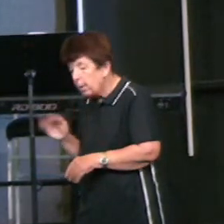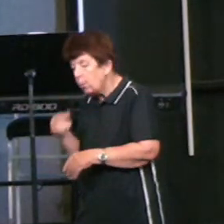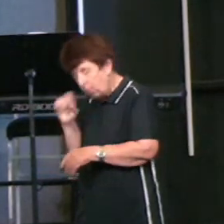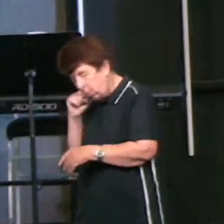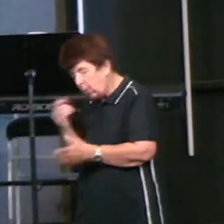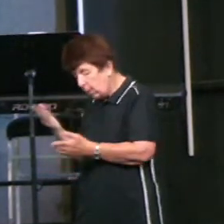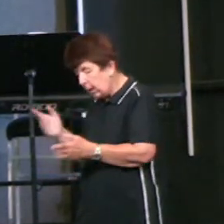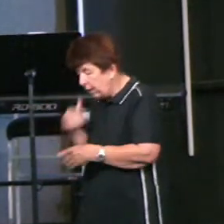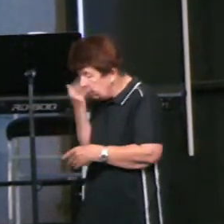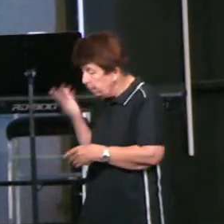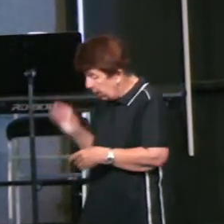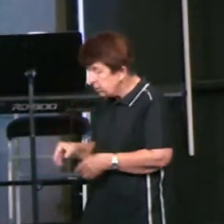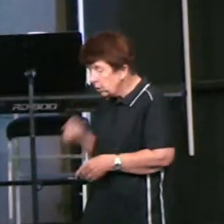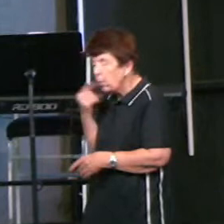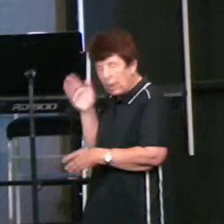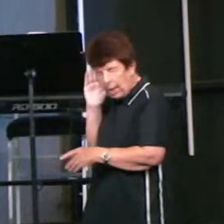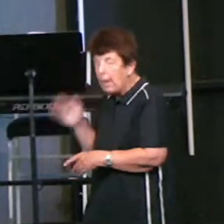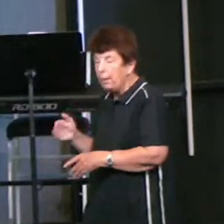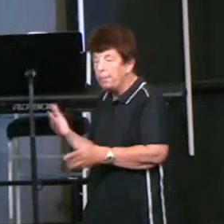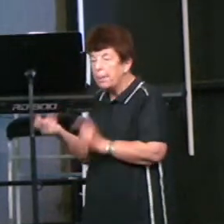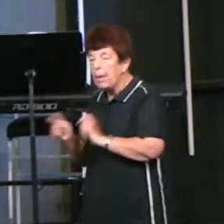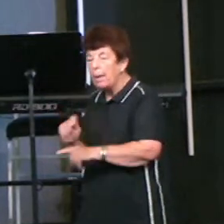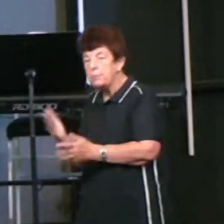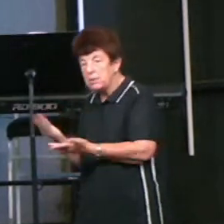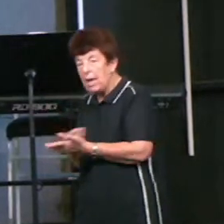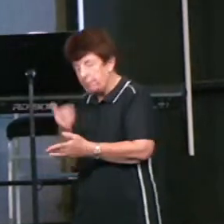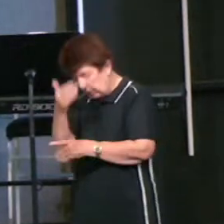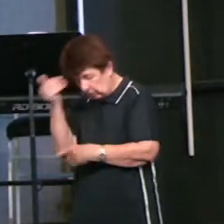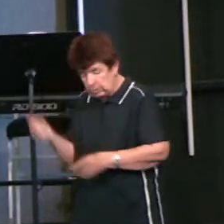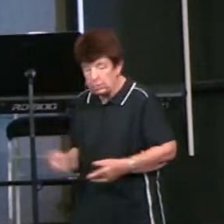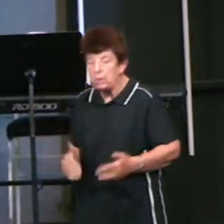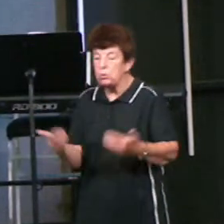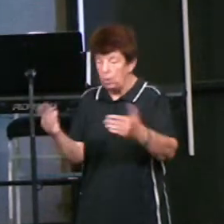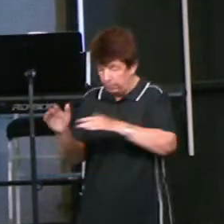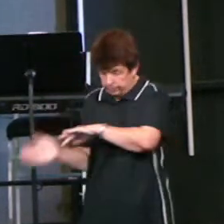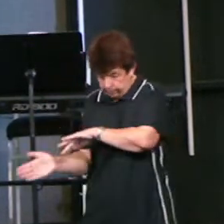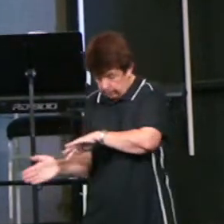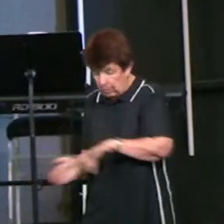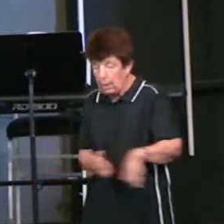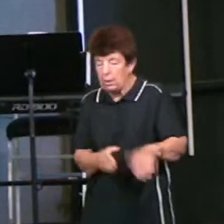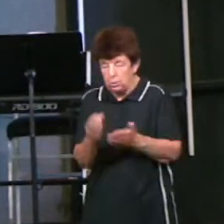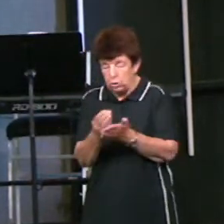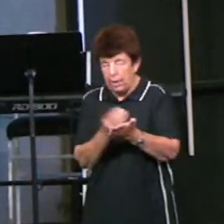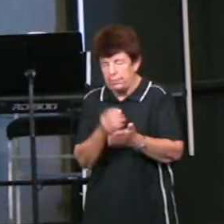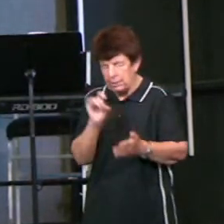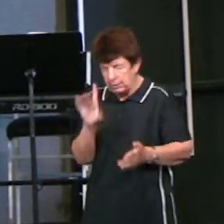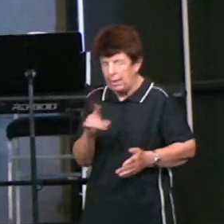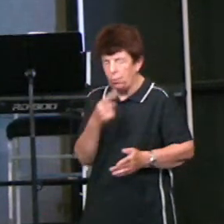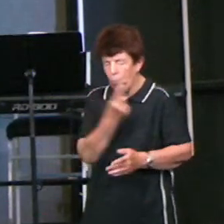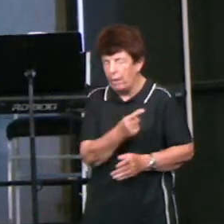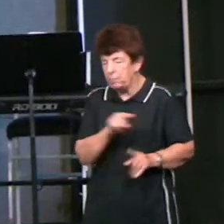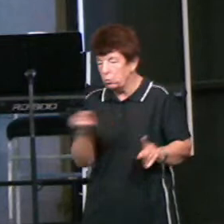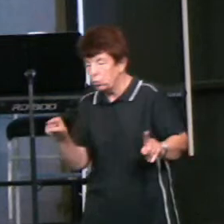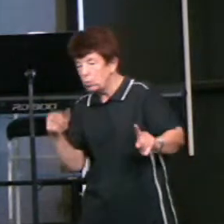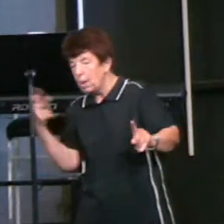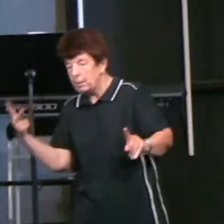saved. And so it's out of this context that we come to chapter 10 this morning. Verses 1 to 8 says